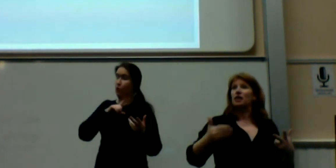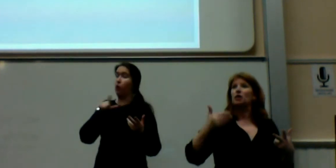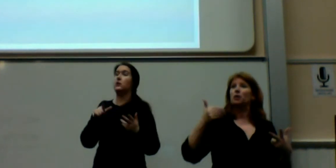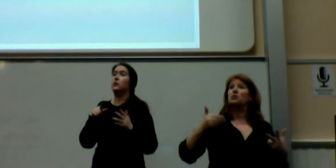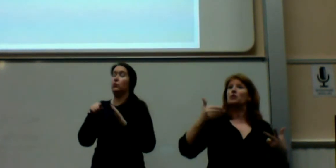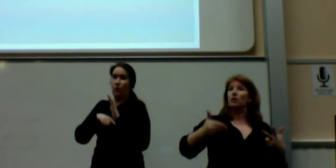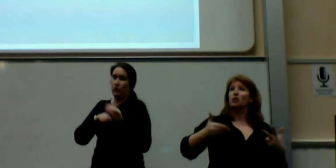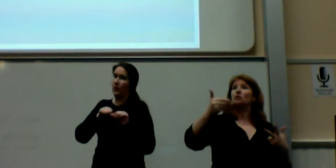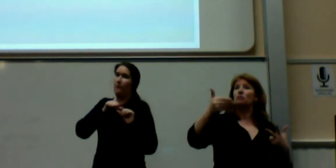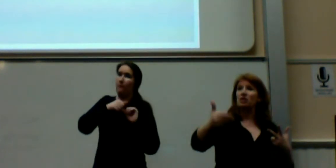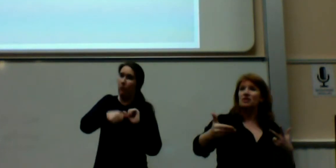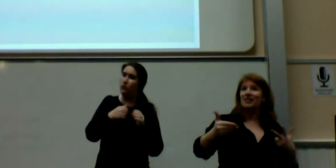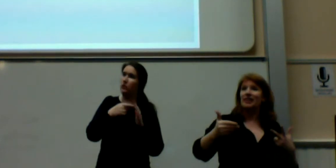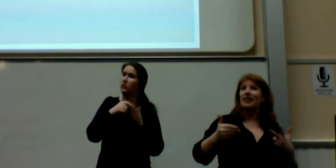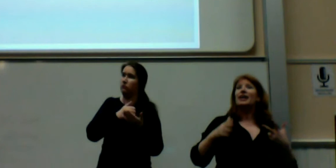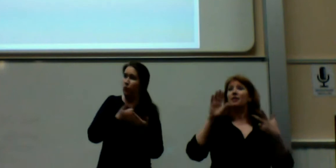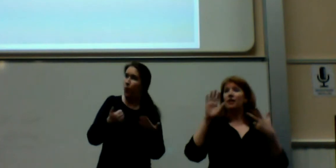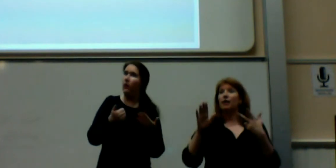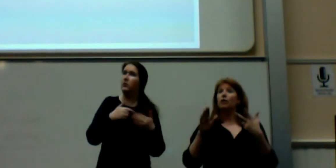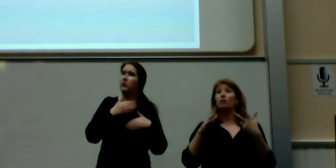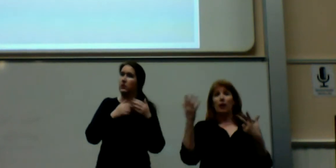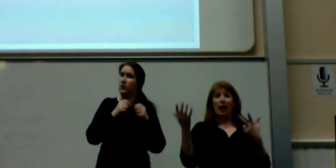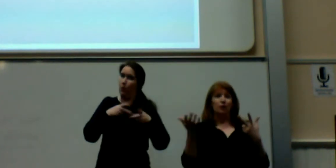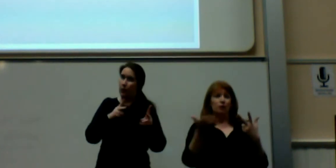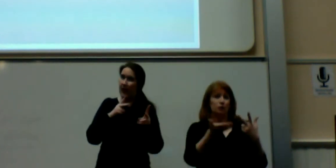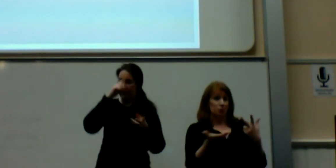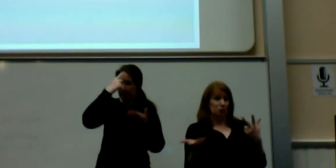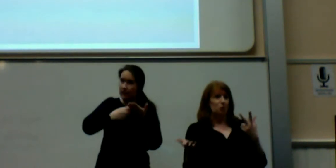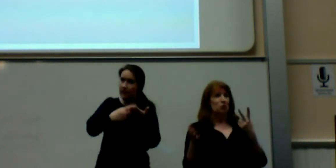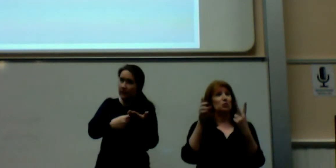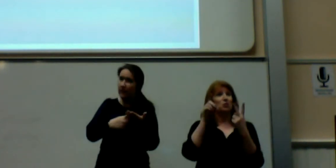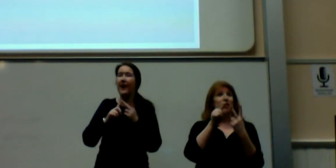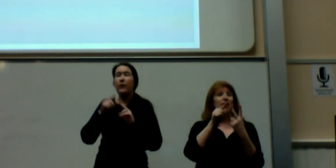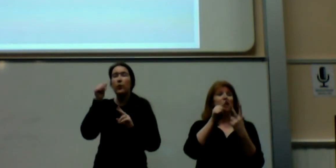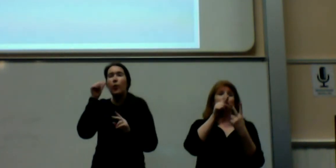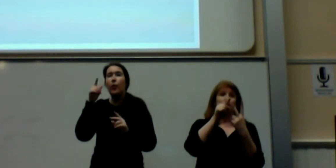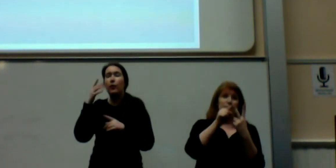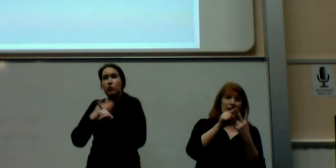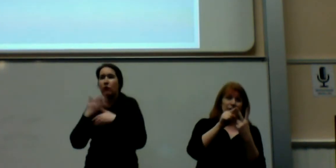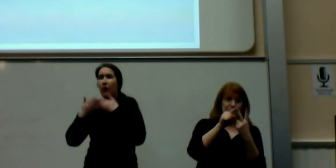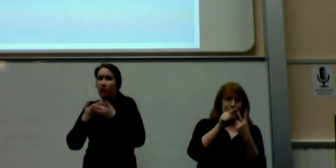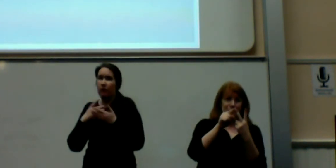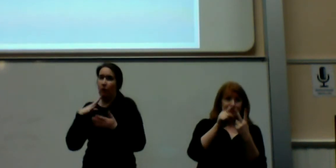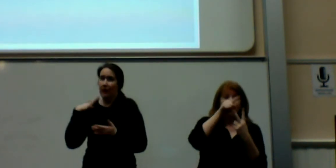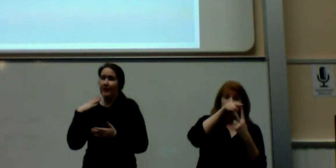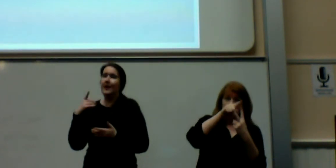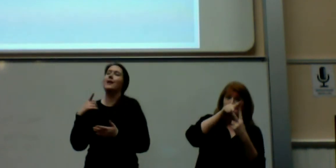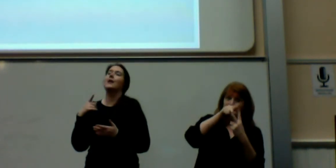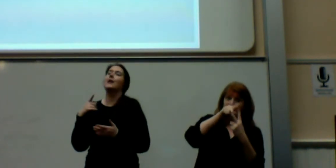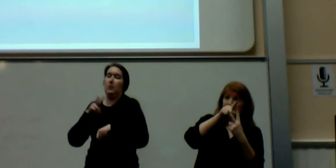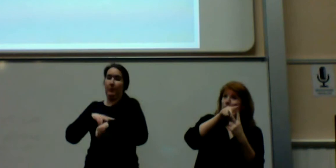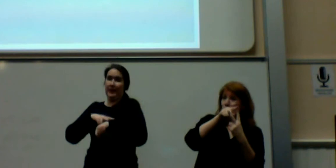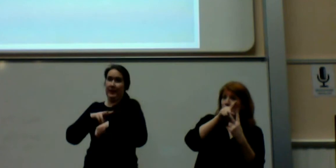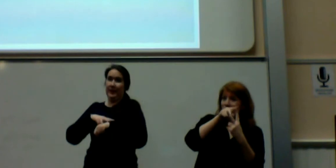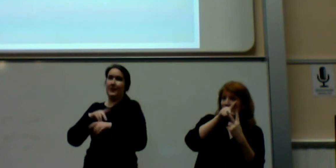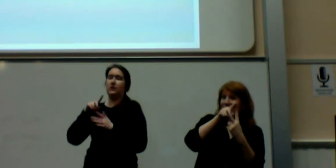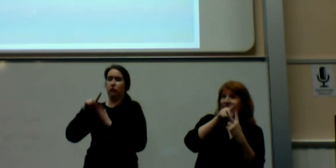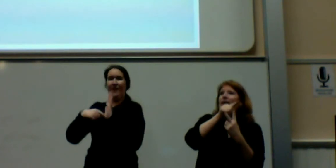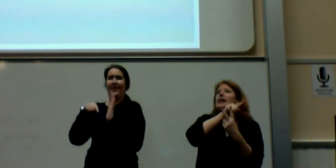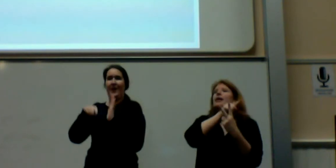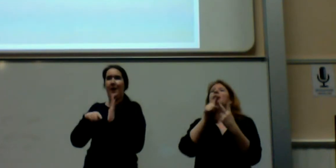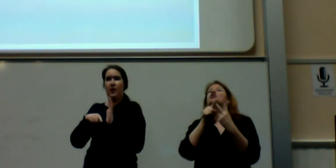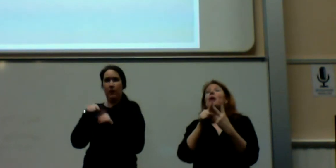post-conventional thinking and post-conventional reasoning. And then throughout, if you're familiar with the story, Javert, the maintaining